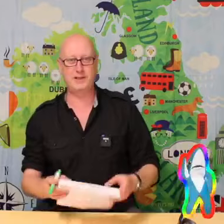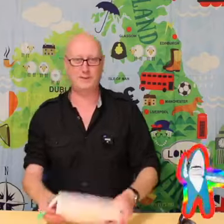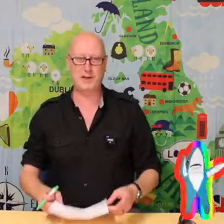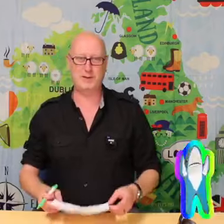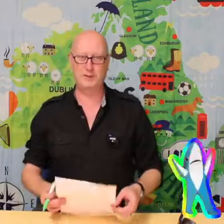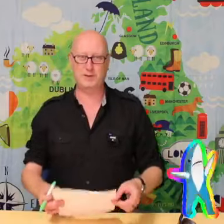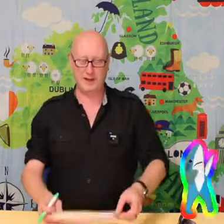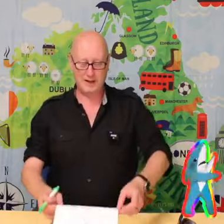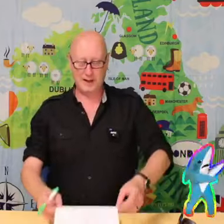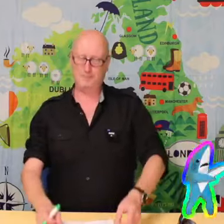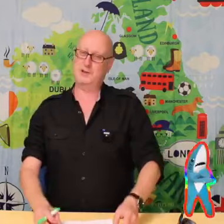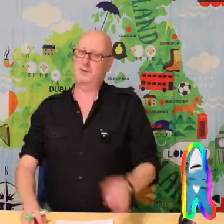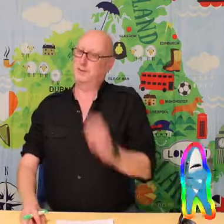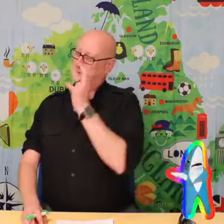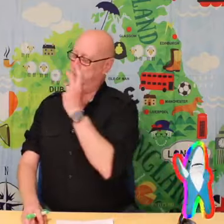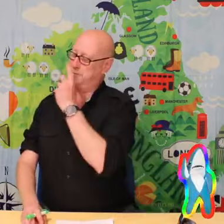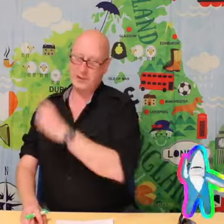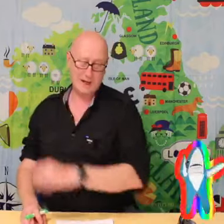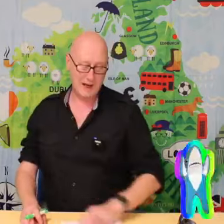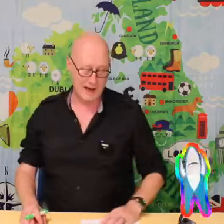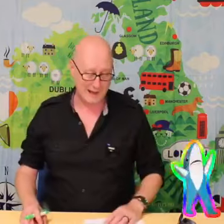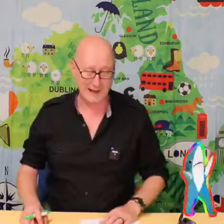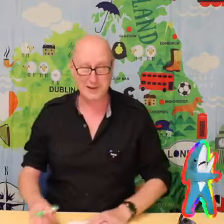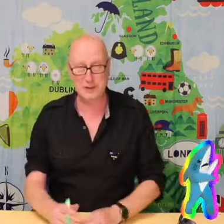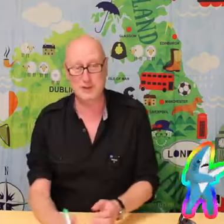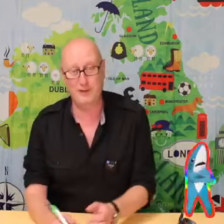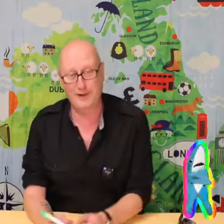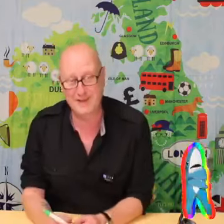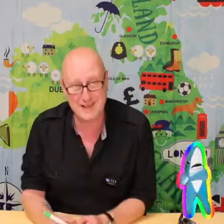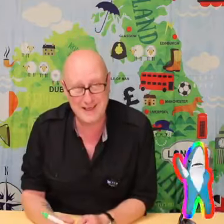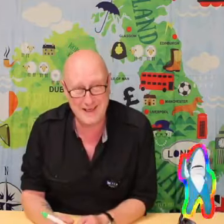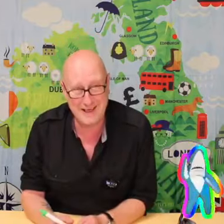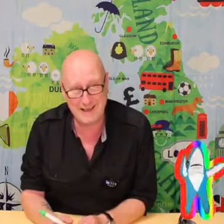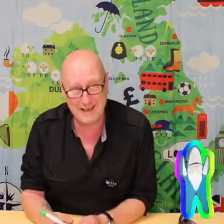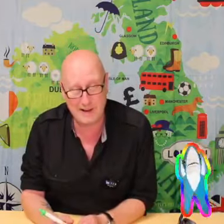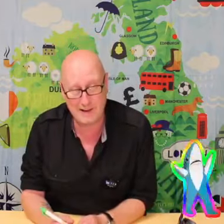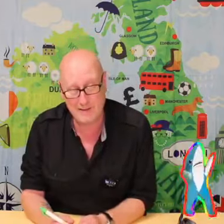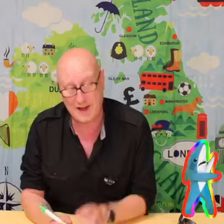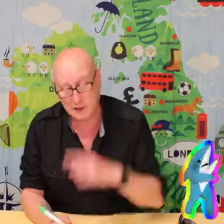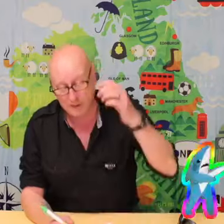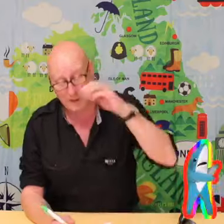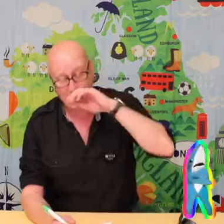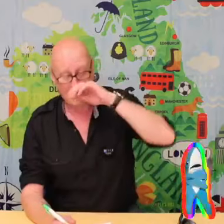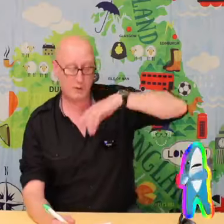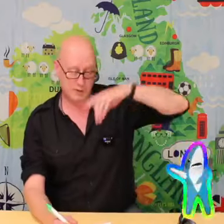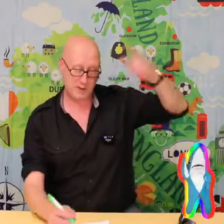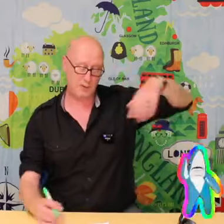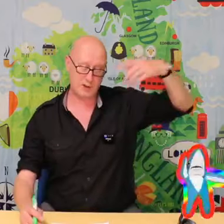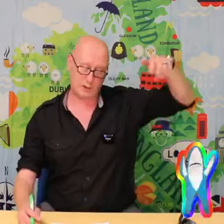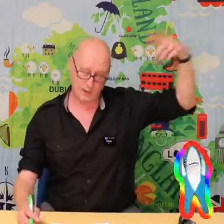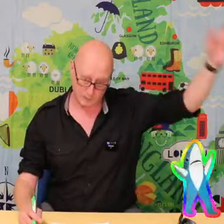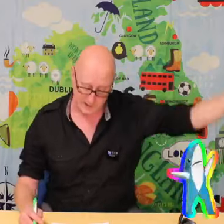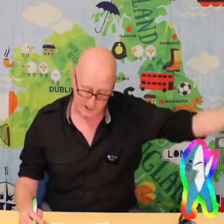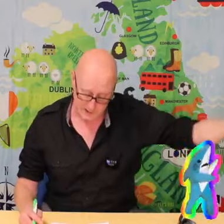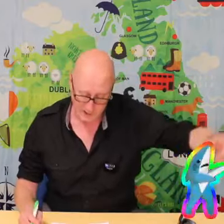deep blue sea and possible doubloons, can I just reveal that the next bingo, which will be 2 weeks and a week on Wednesday, will